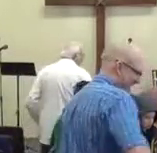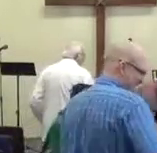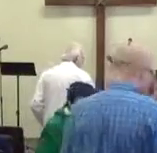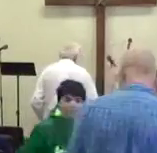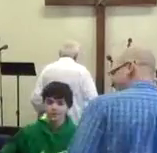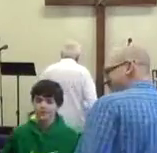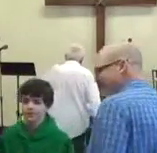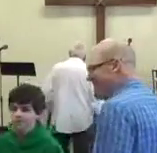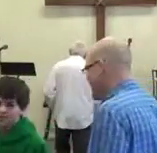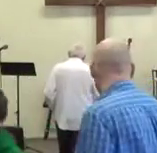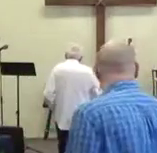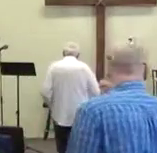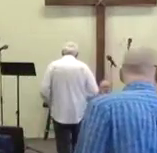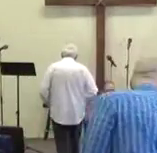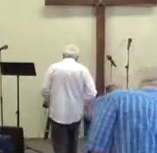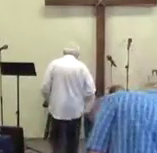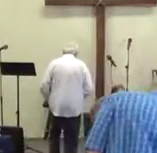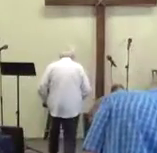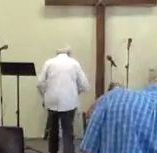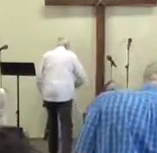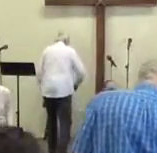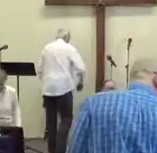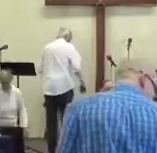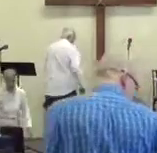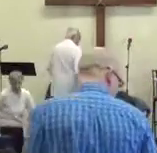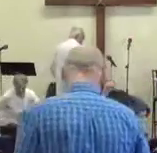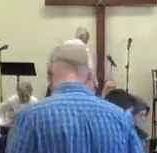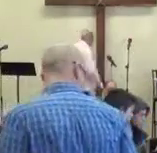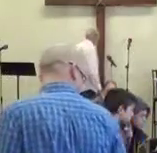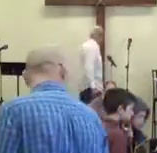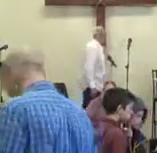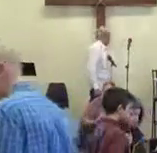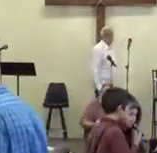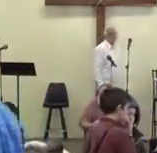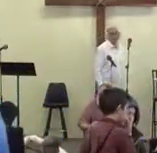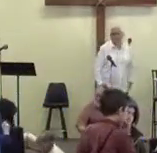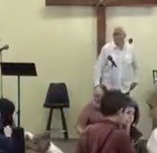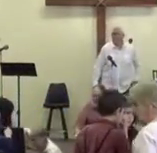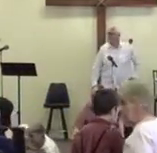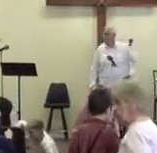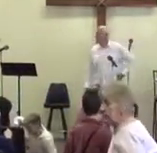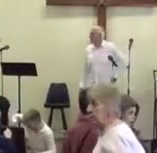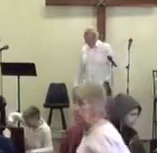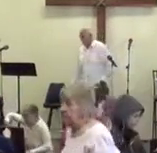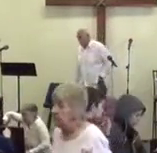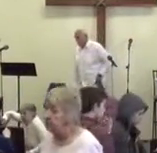I didn't know if anybody'd be here or not. I thought everybody'd be on spring break. It's good to see